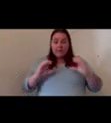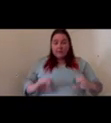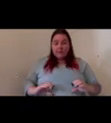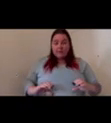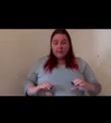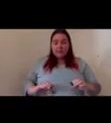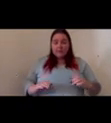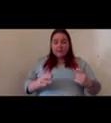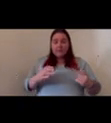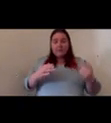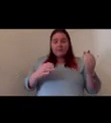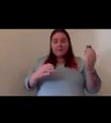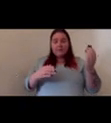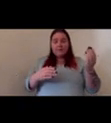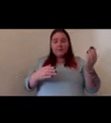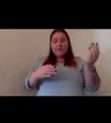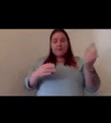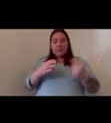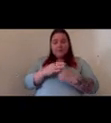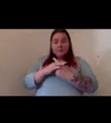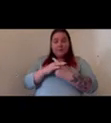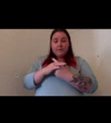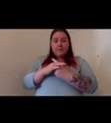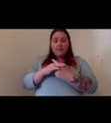a deaf client